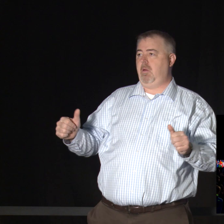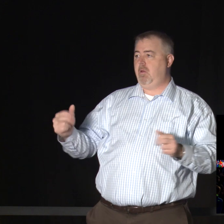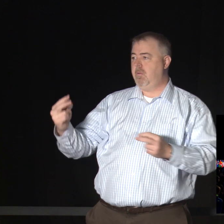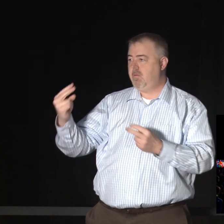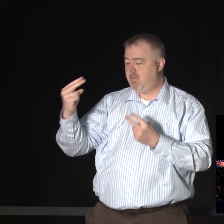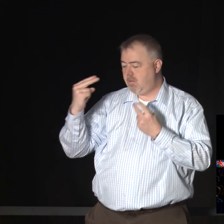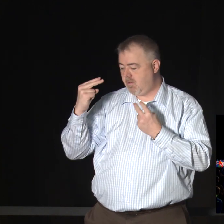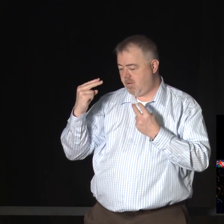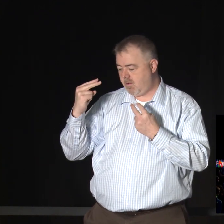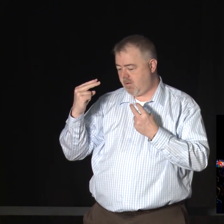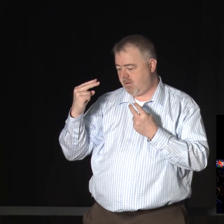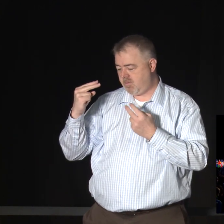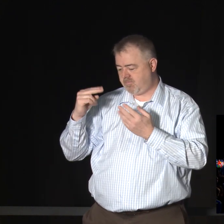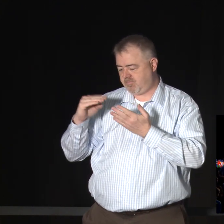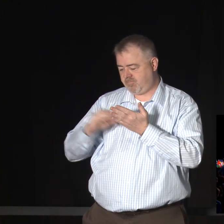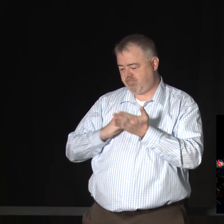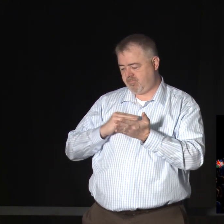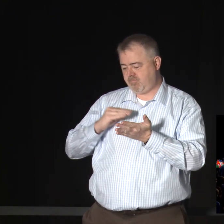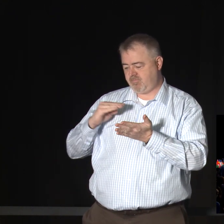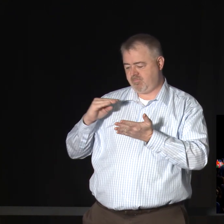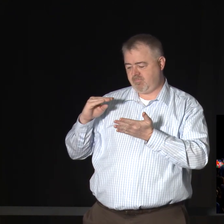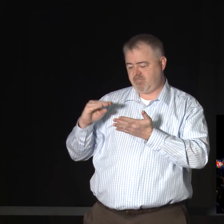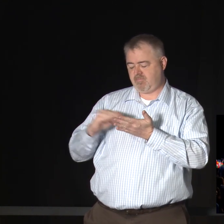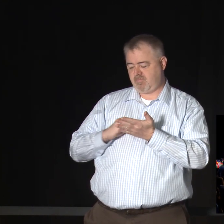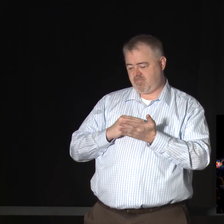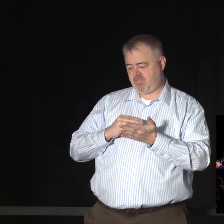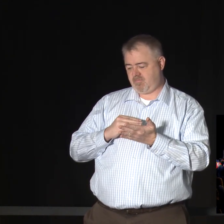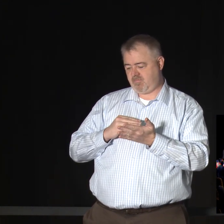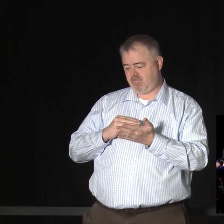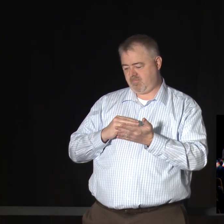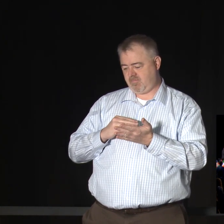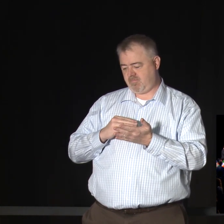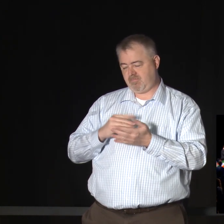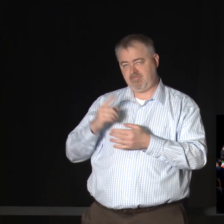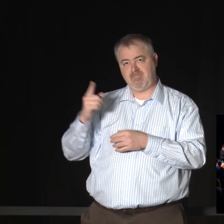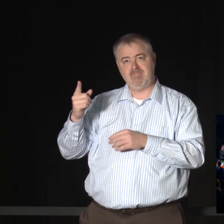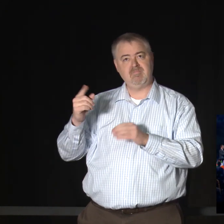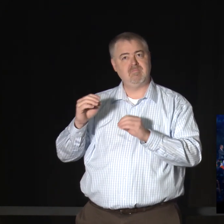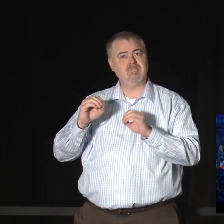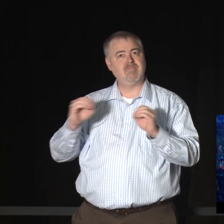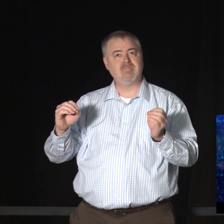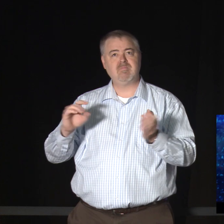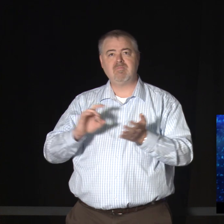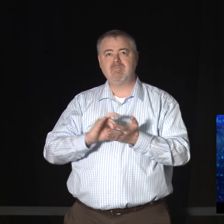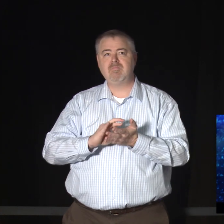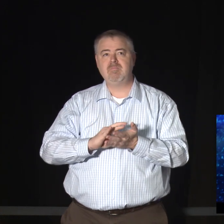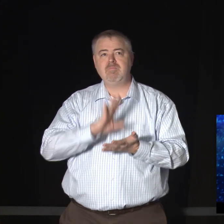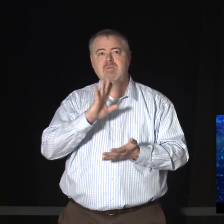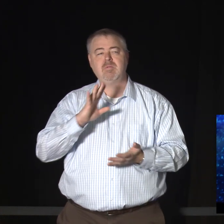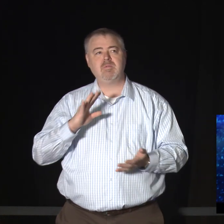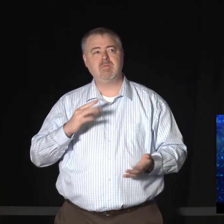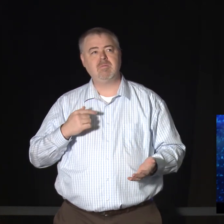deny, forgive his sin his eyes, he did not